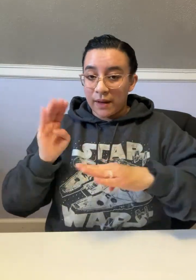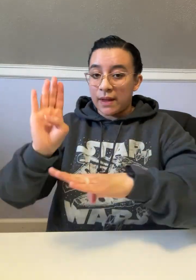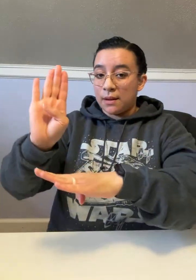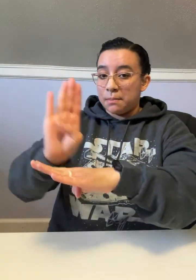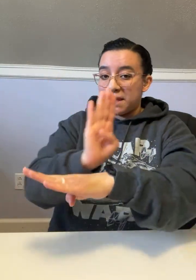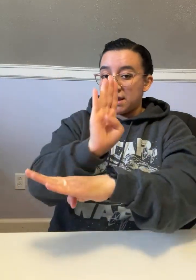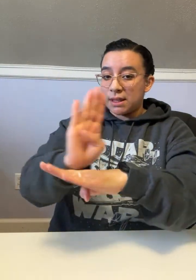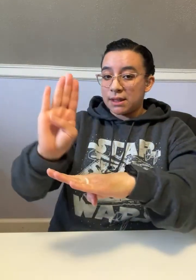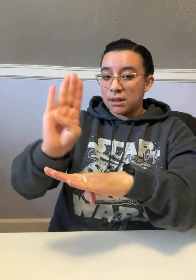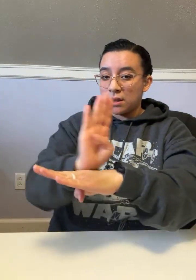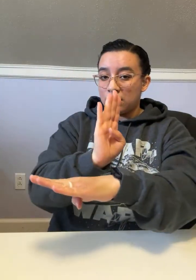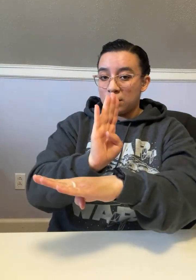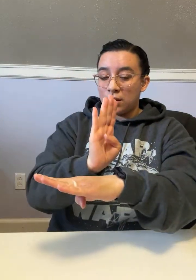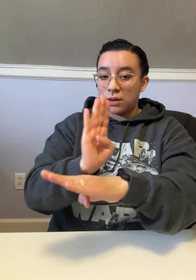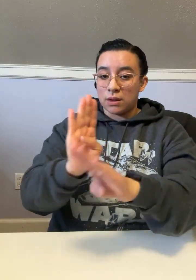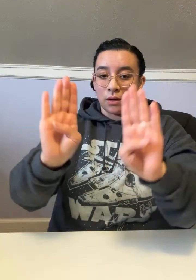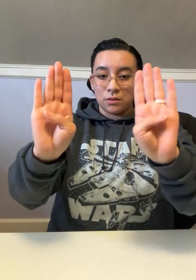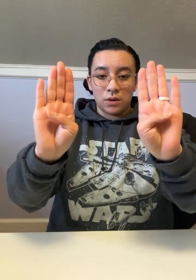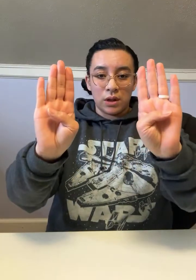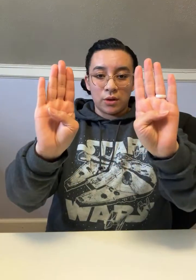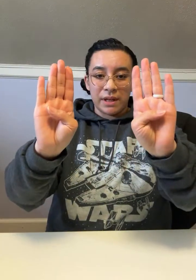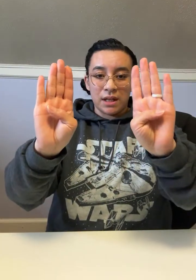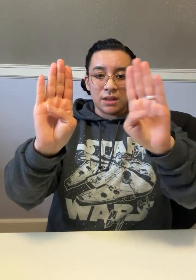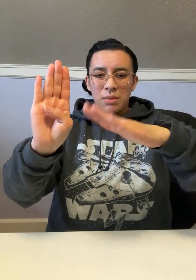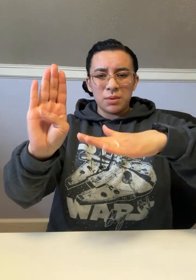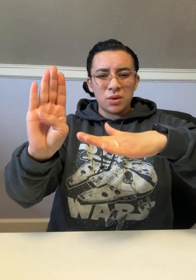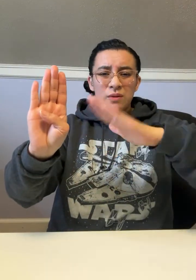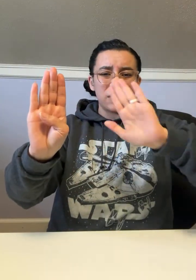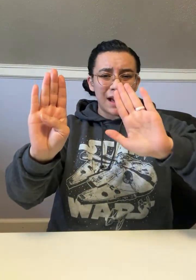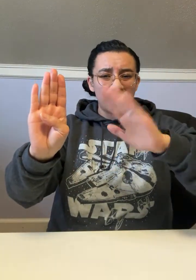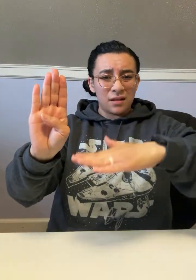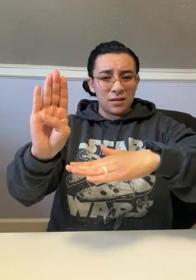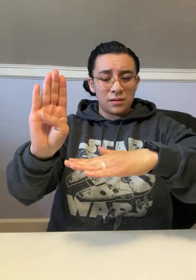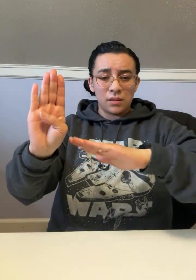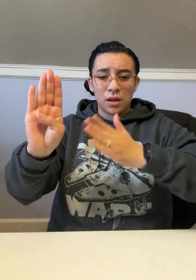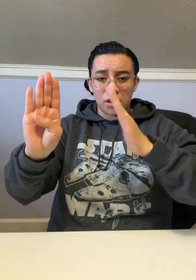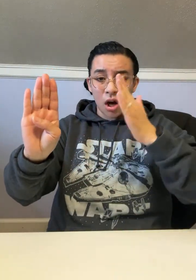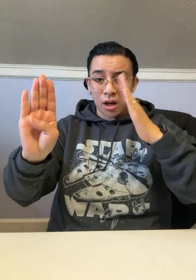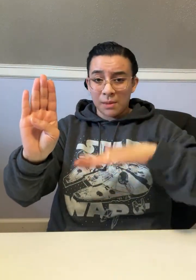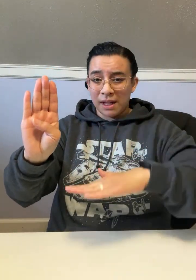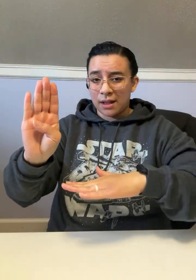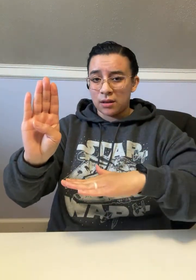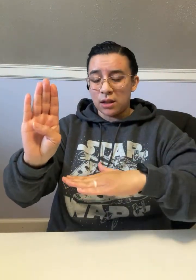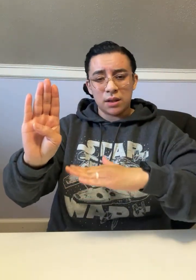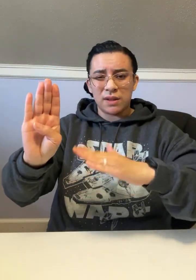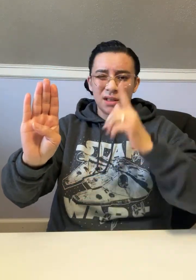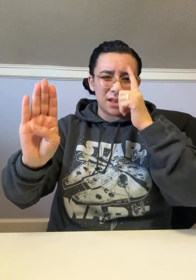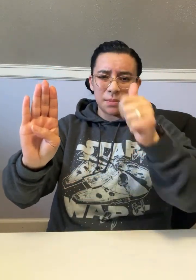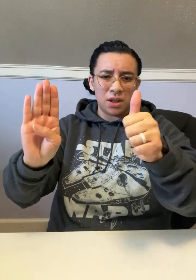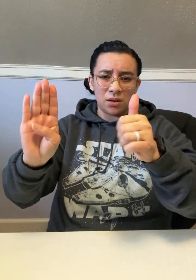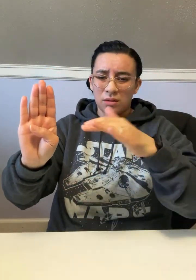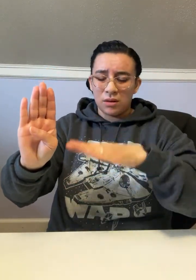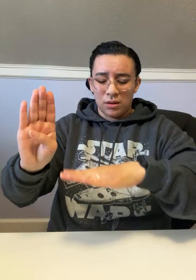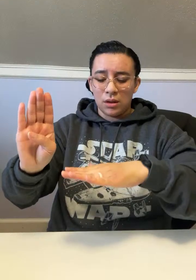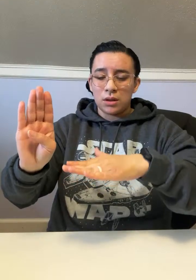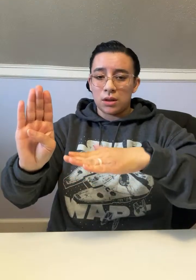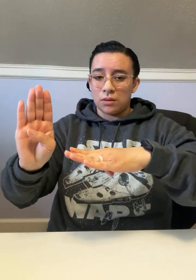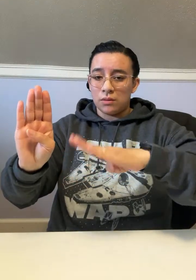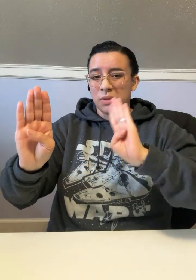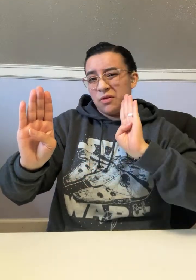then business, so 2-letter B, some people do flat on non-dominant hand, so it's up to you. So, but for me,